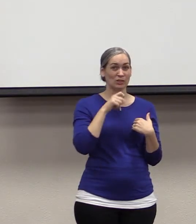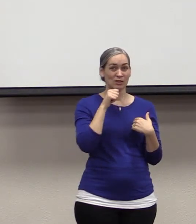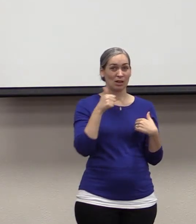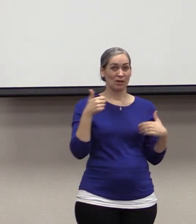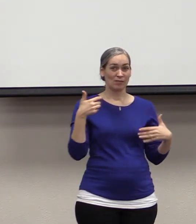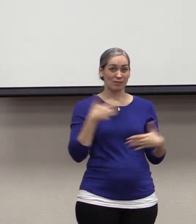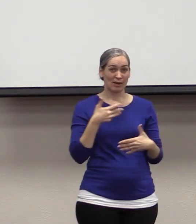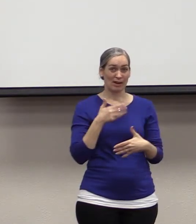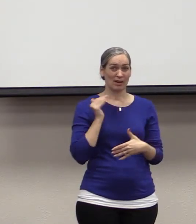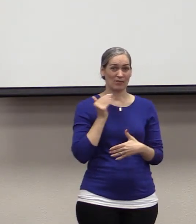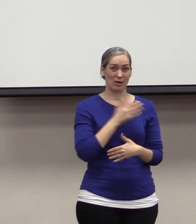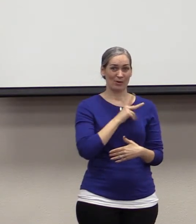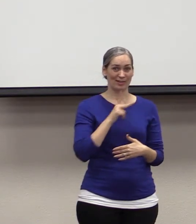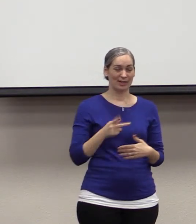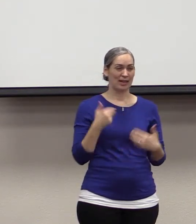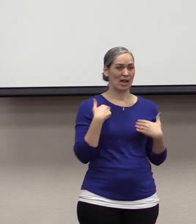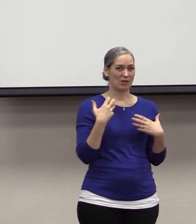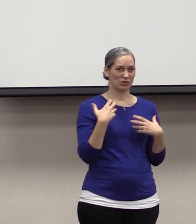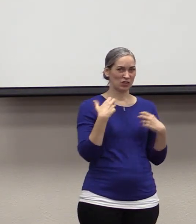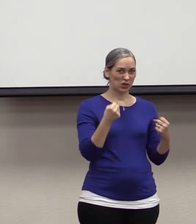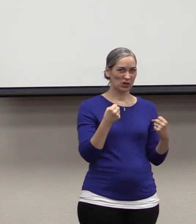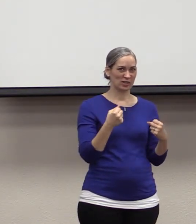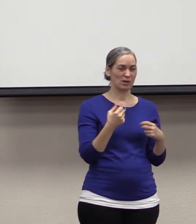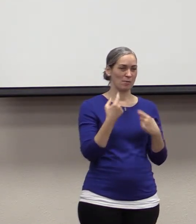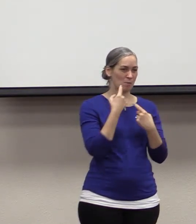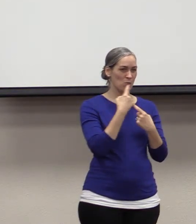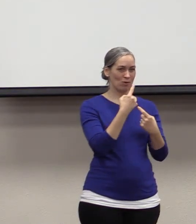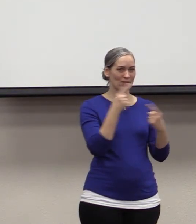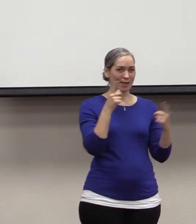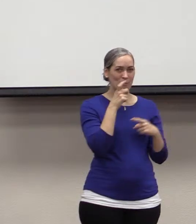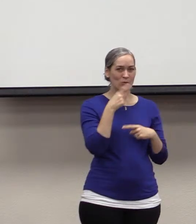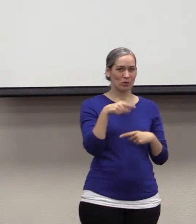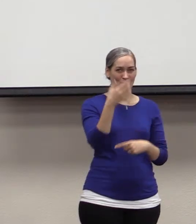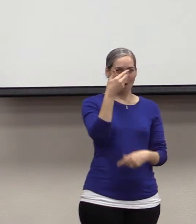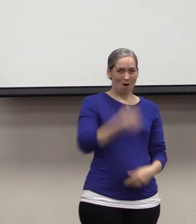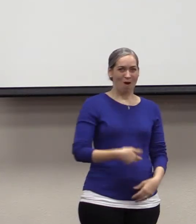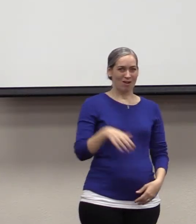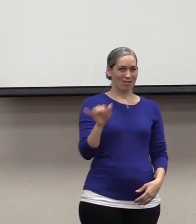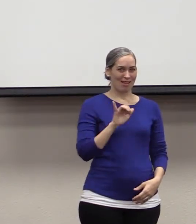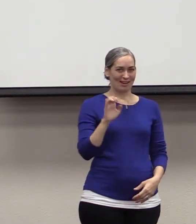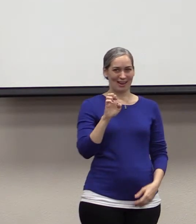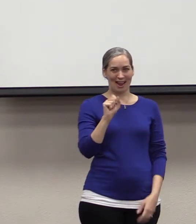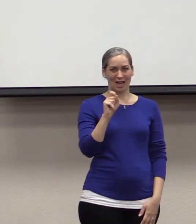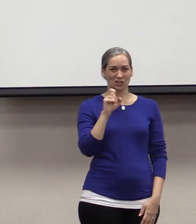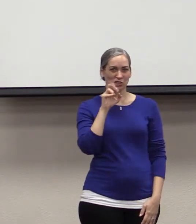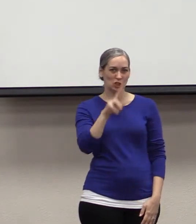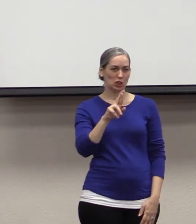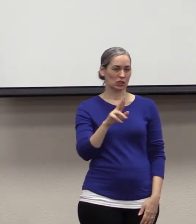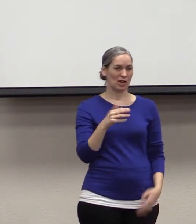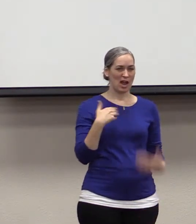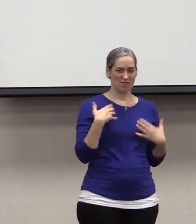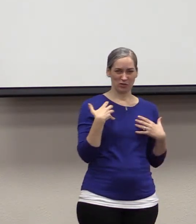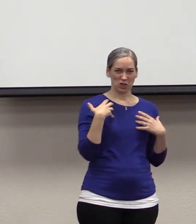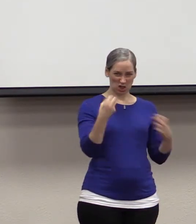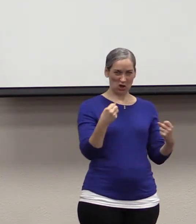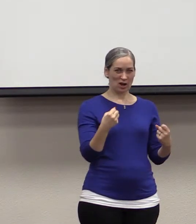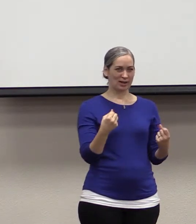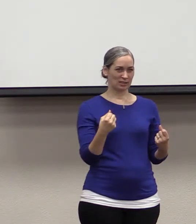So, have courage in proclaiming who you are like Esther. Encourage one